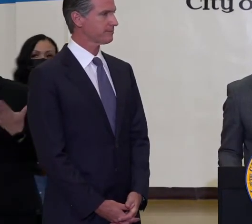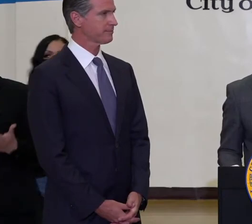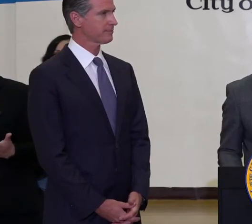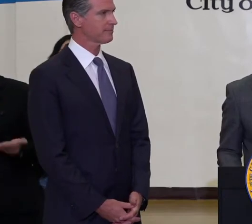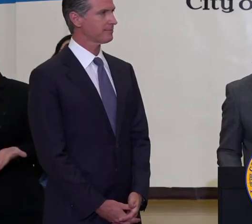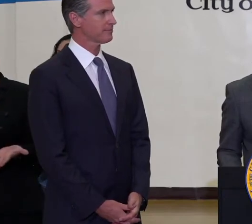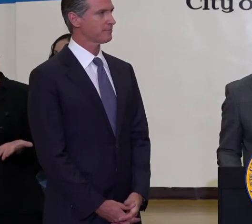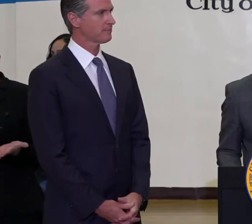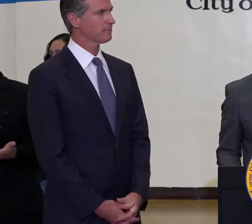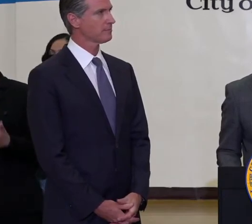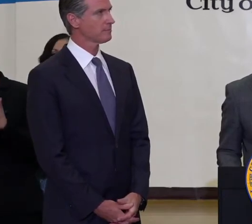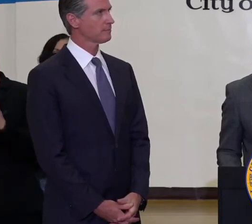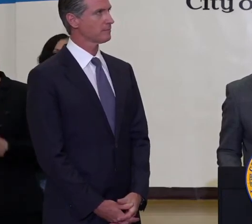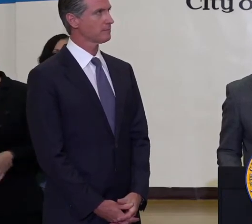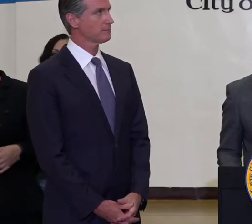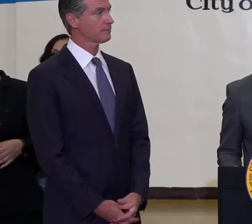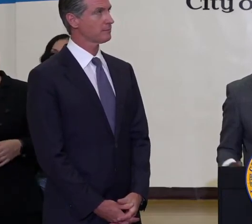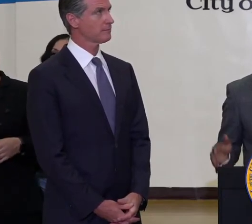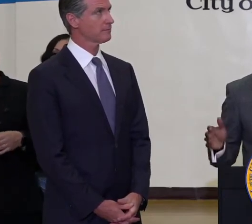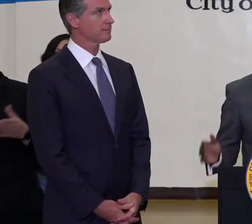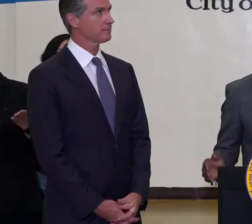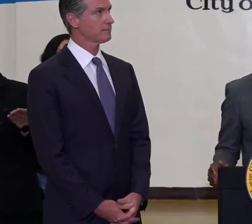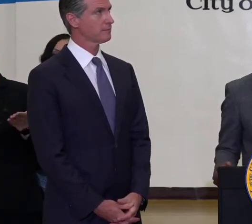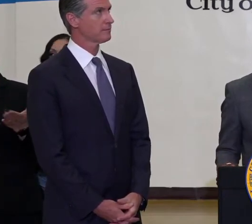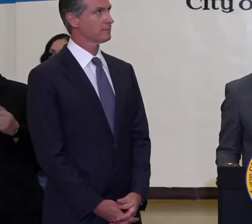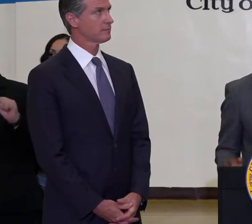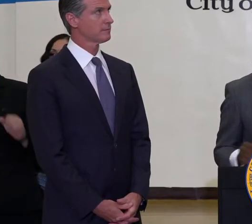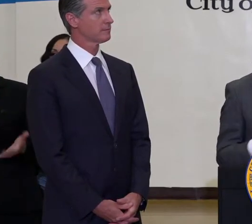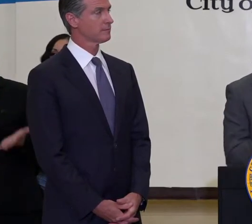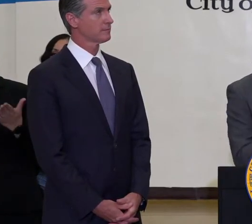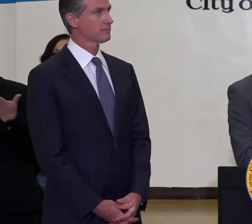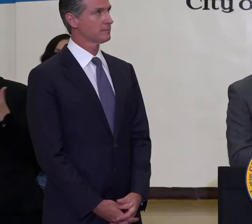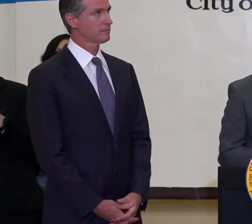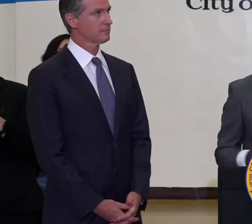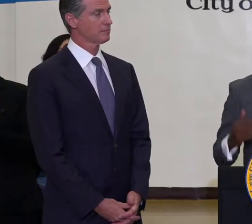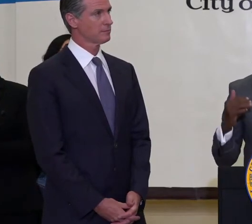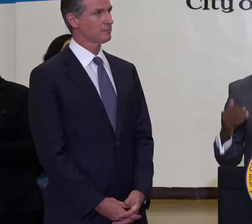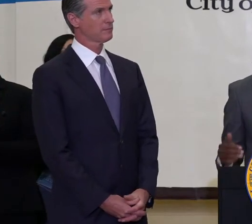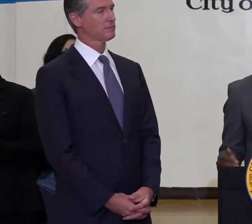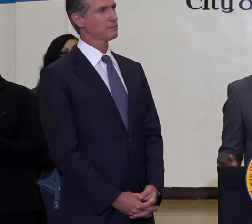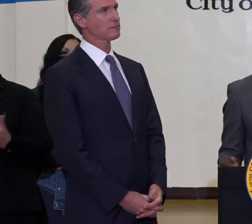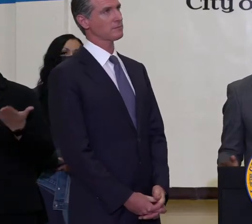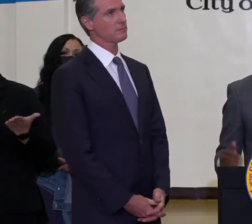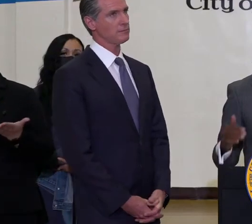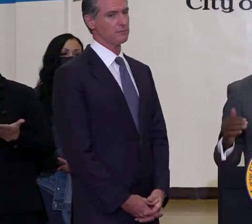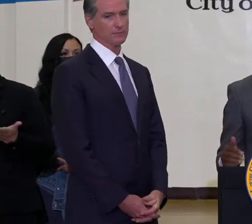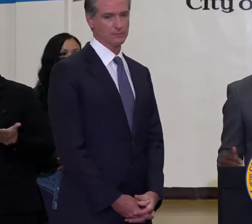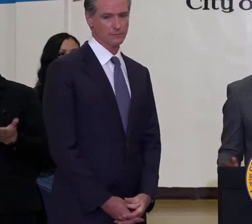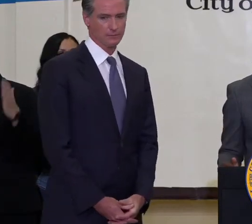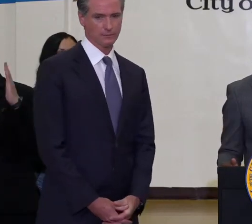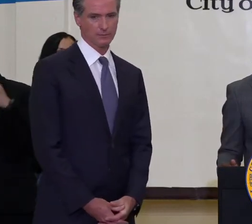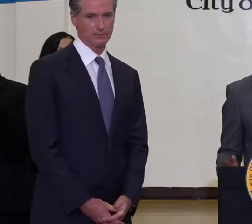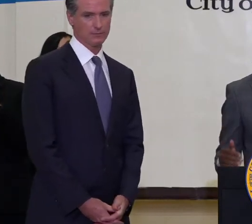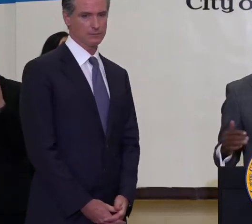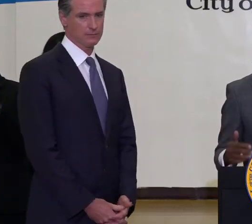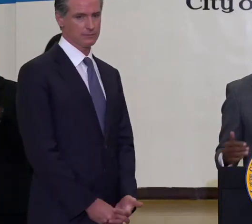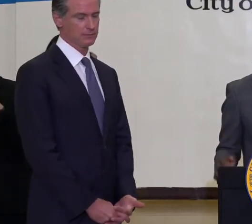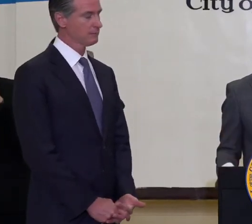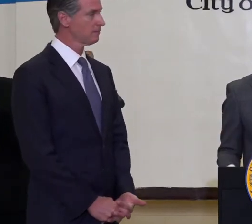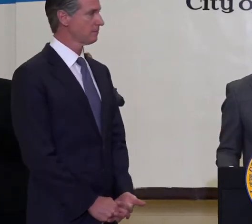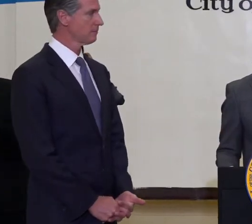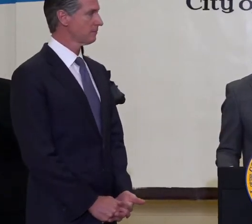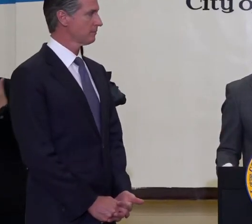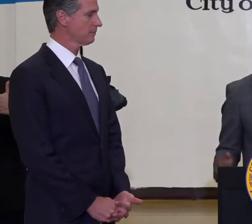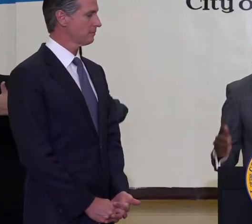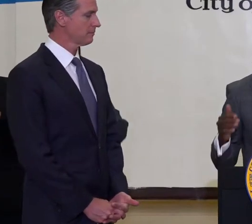I believe this is a job of service, and when you can serve your community and when you hear and listen to your community where those needs are, this is